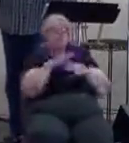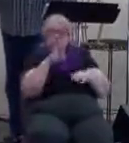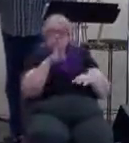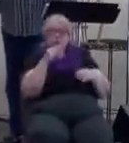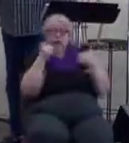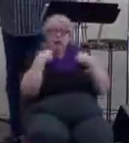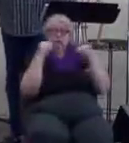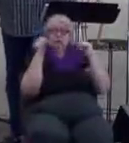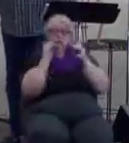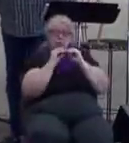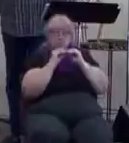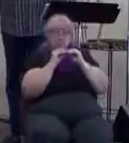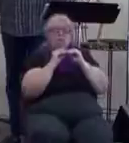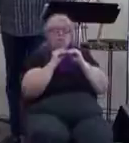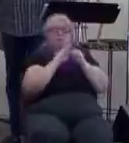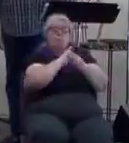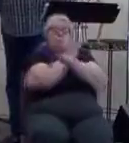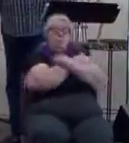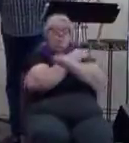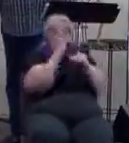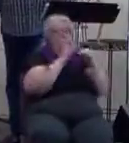You don't have to take it.